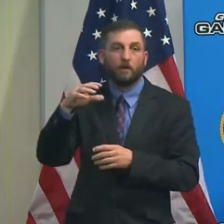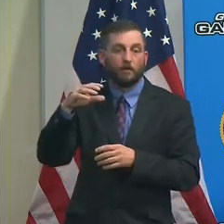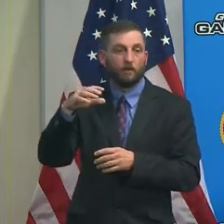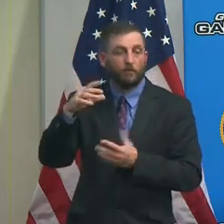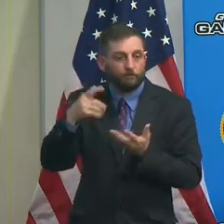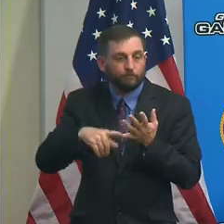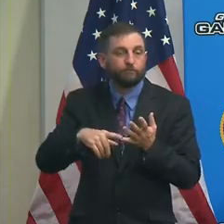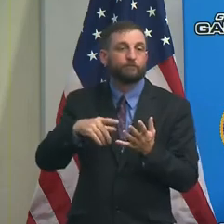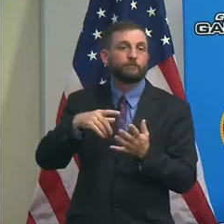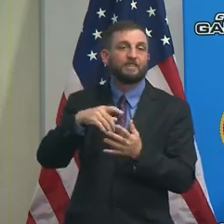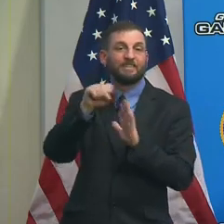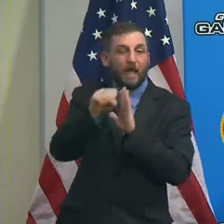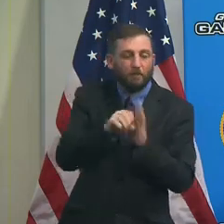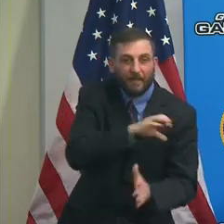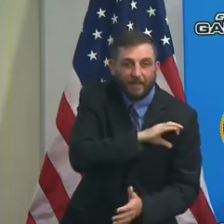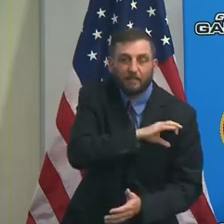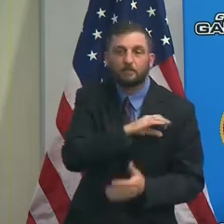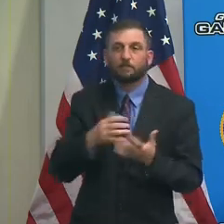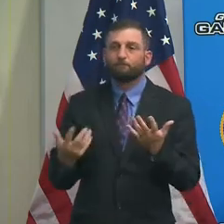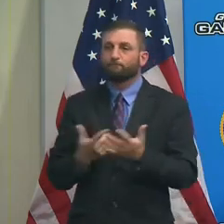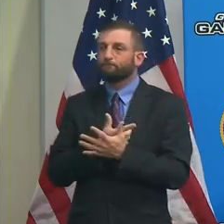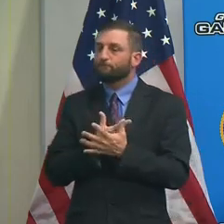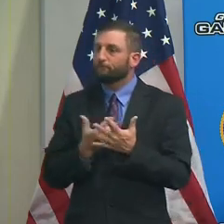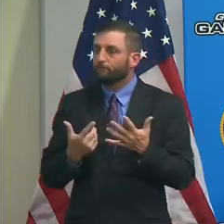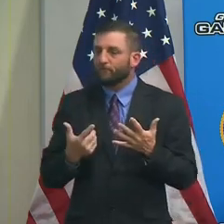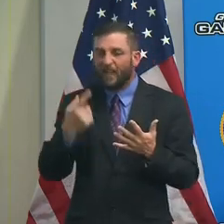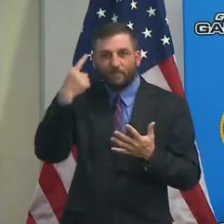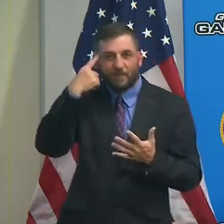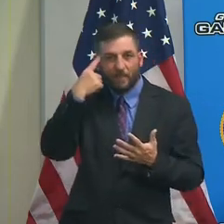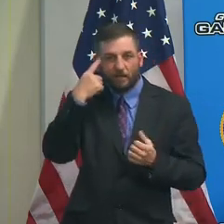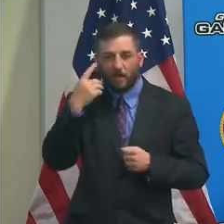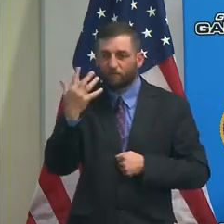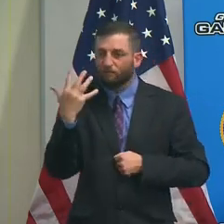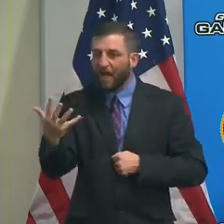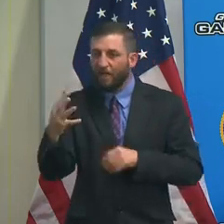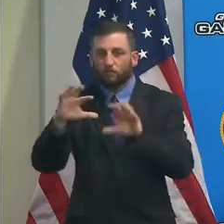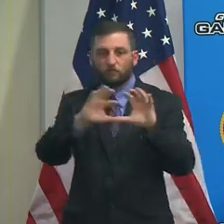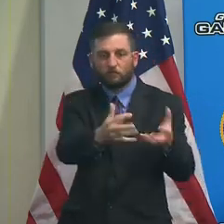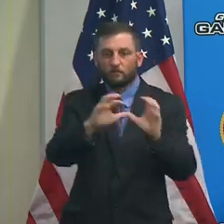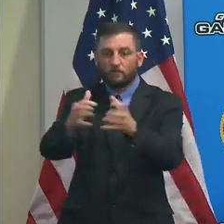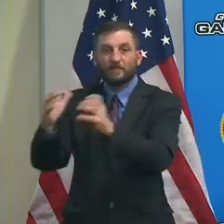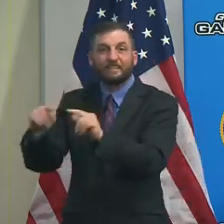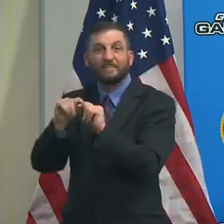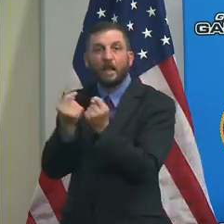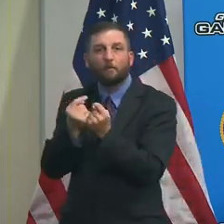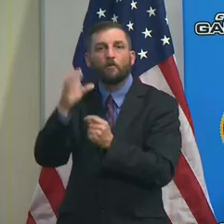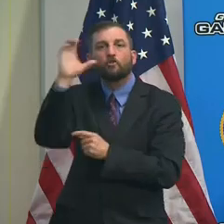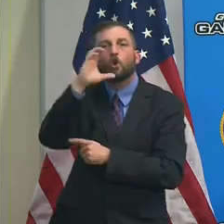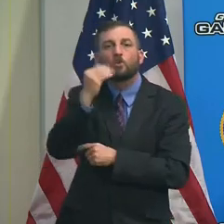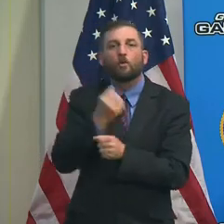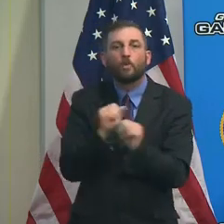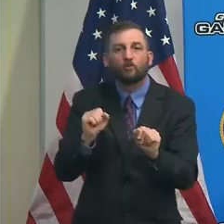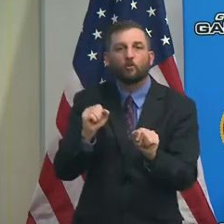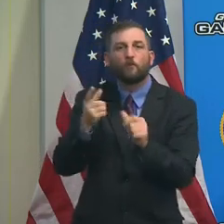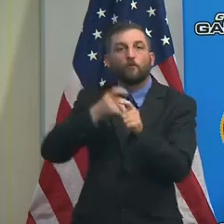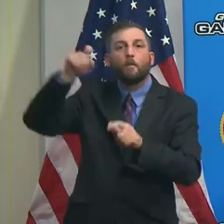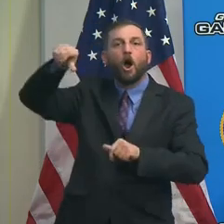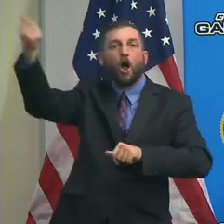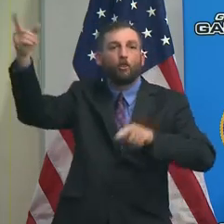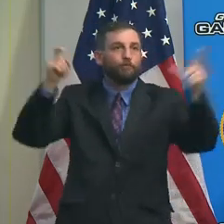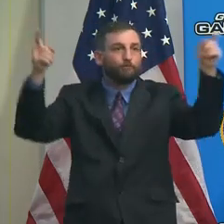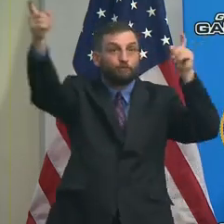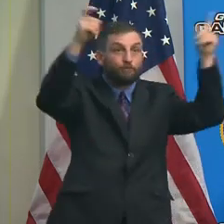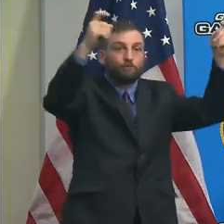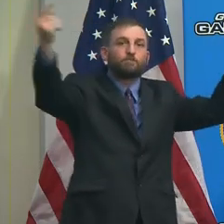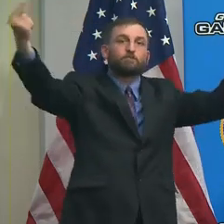got state police. We've got I think five search and rescue teams from other states that are in this state co-located with us right